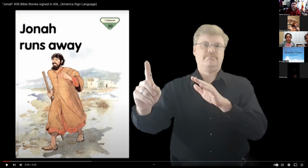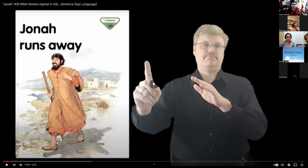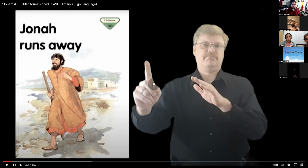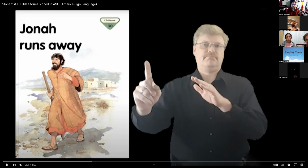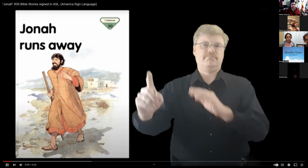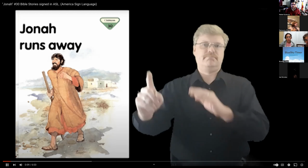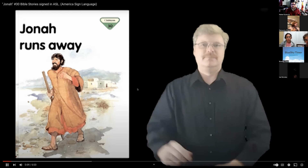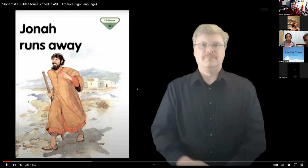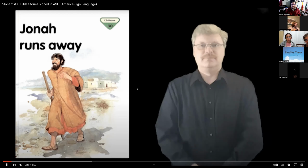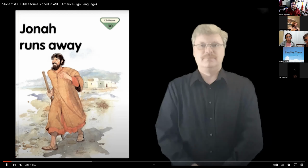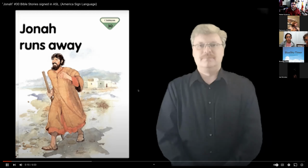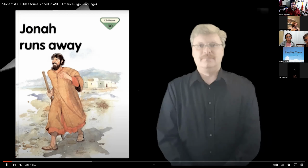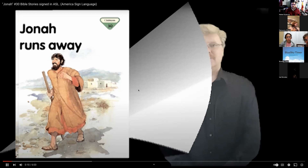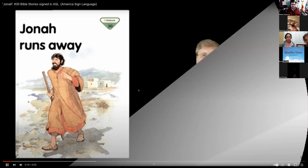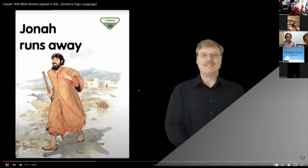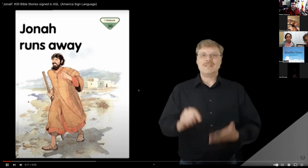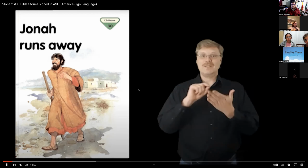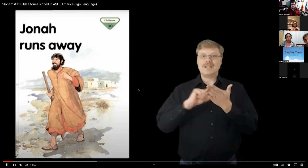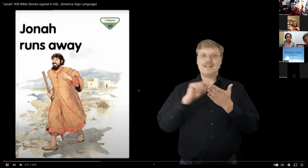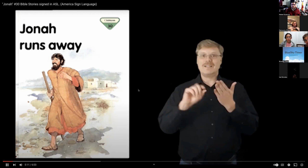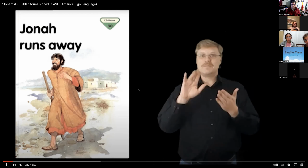He ran away.